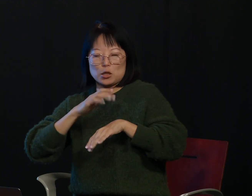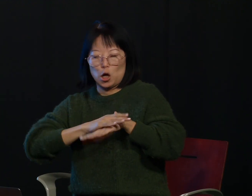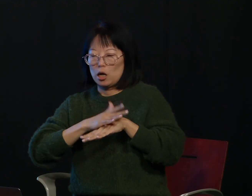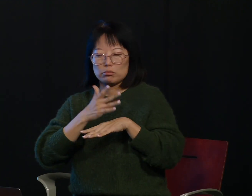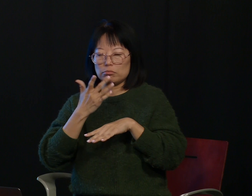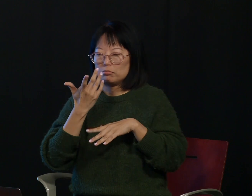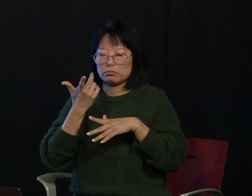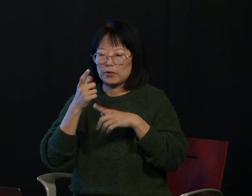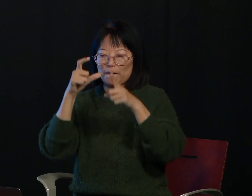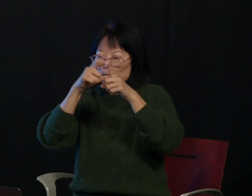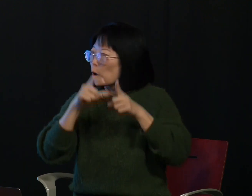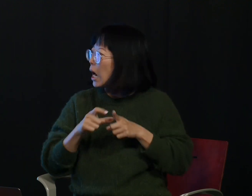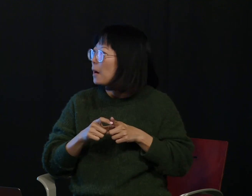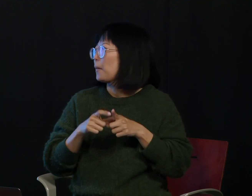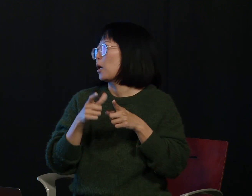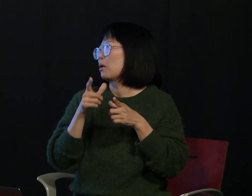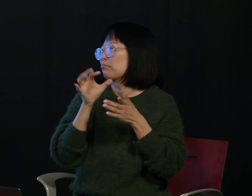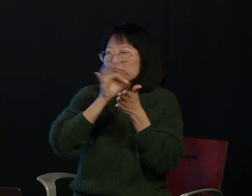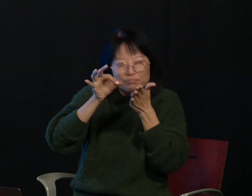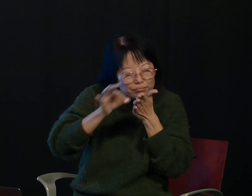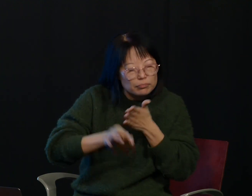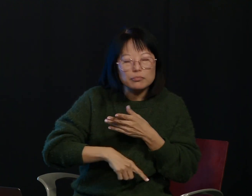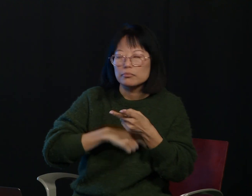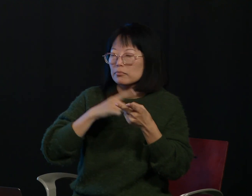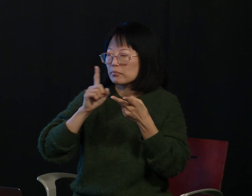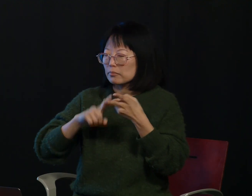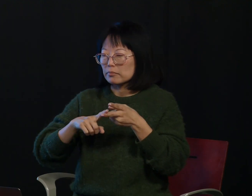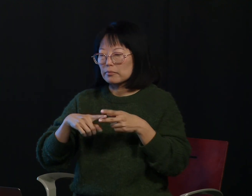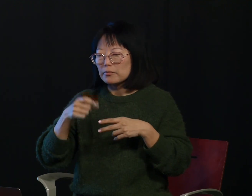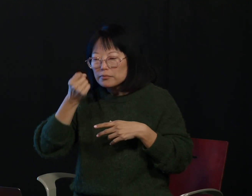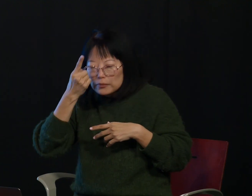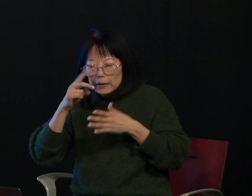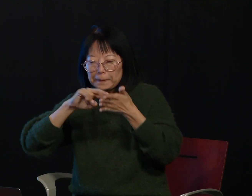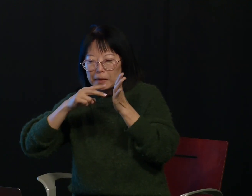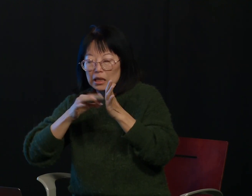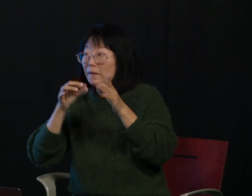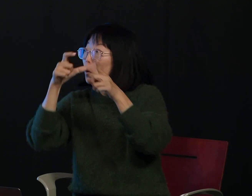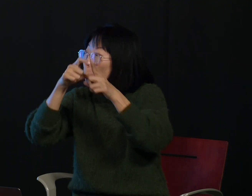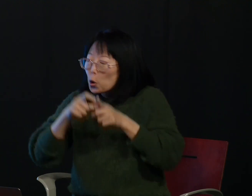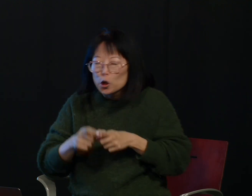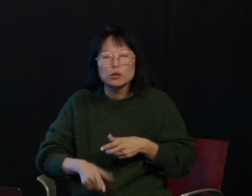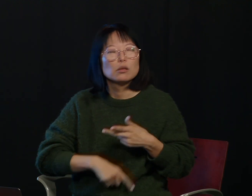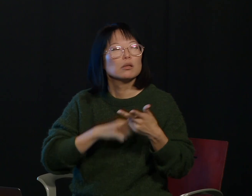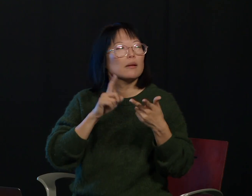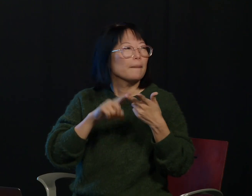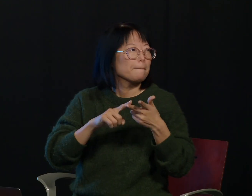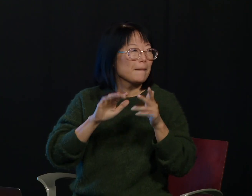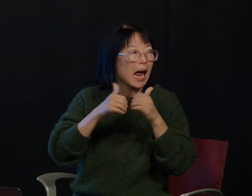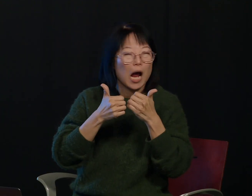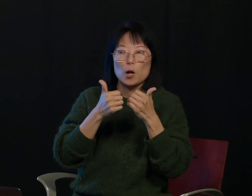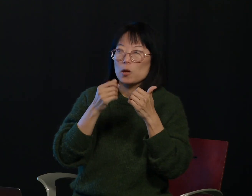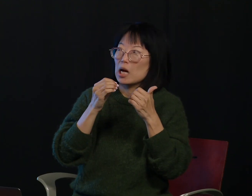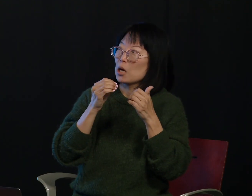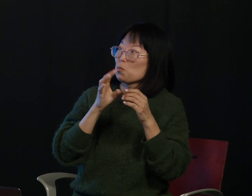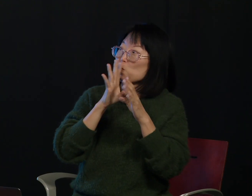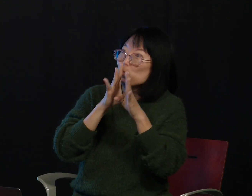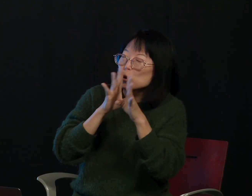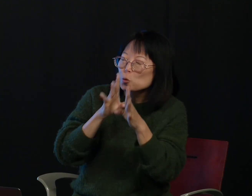based on vocabulary, word count, understanding, comprehension, meaning, how to